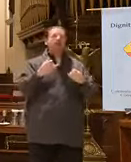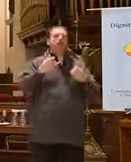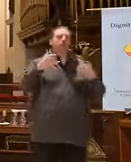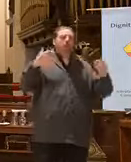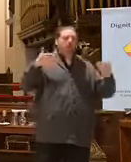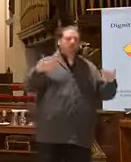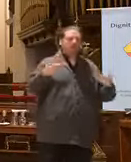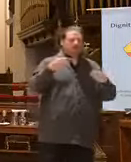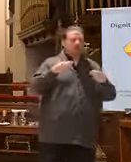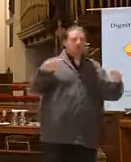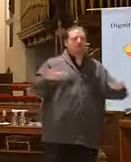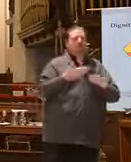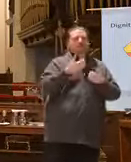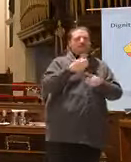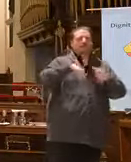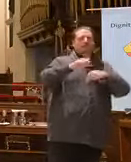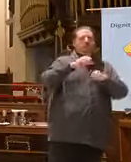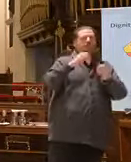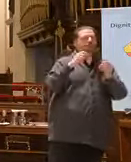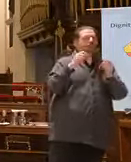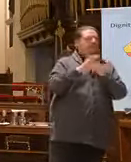peace.